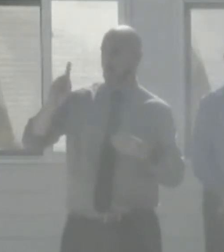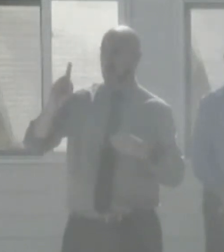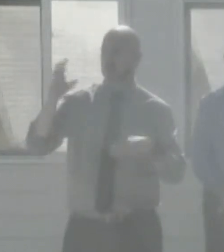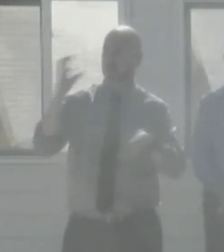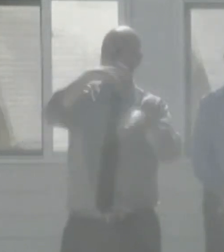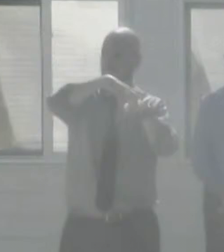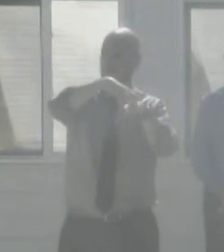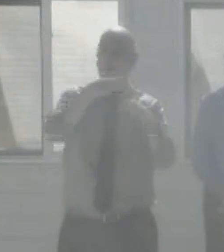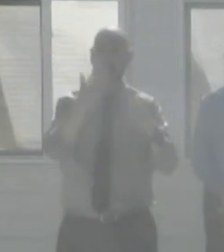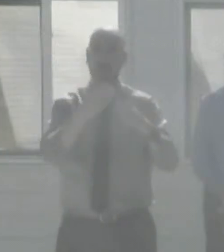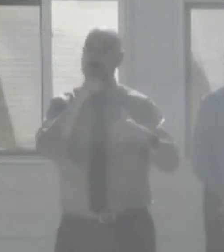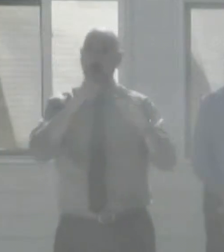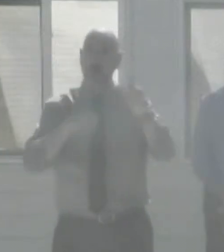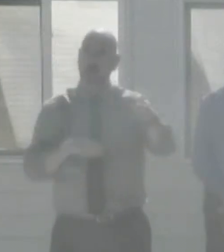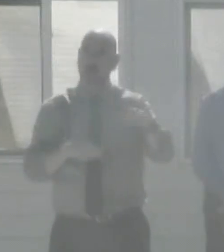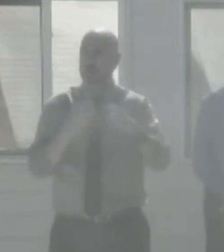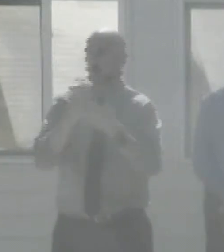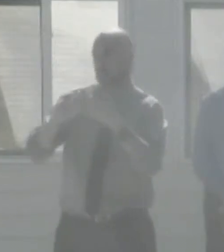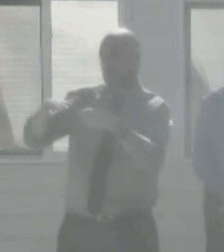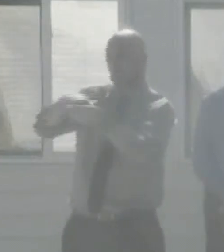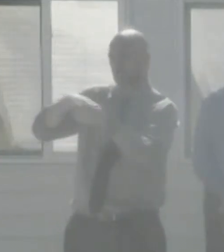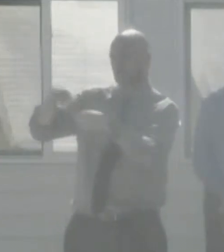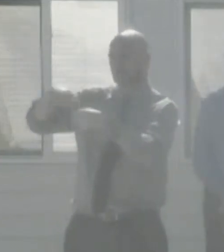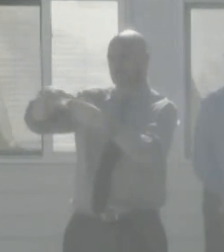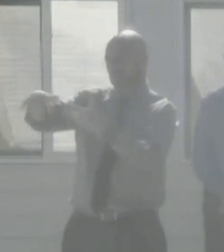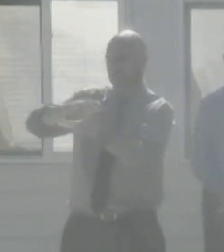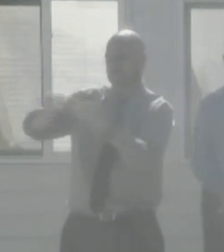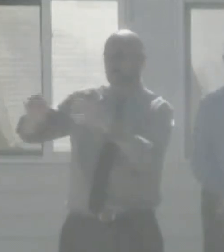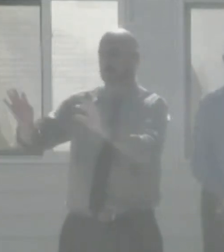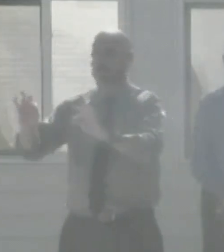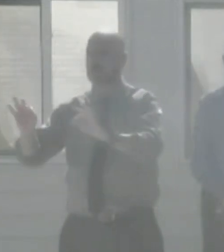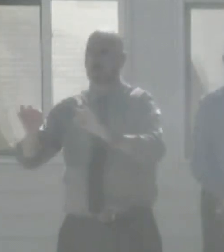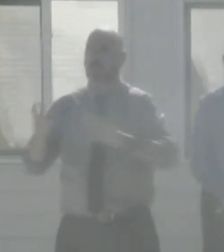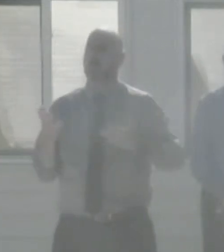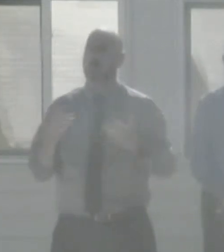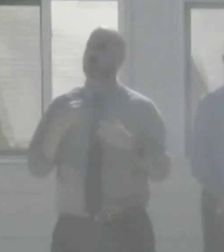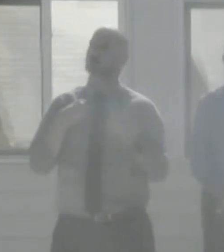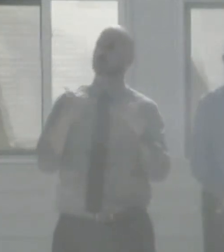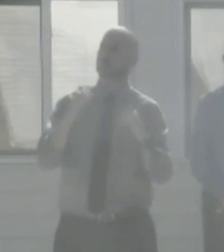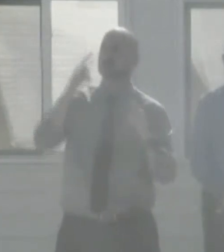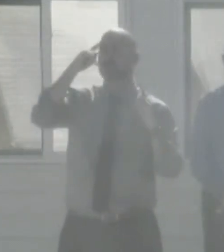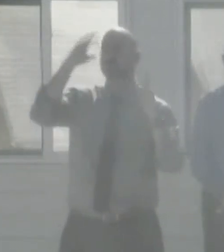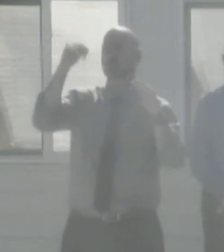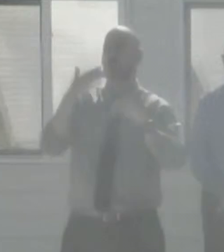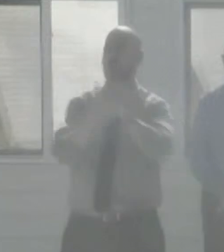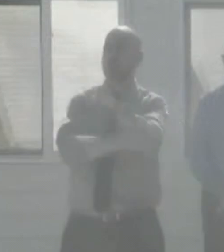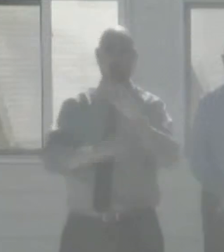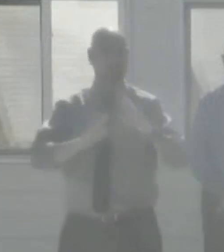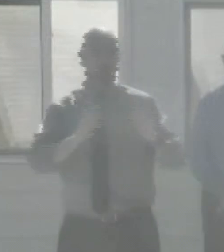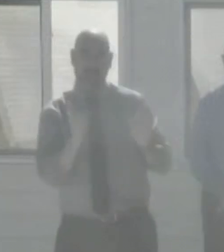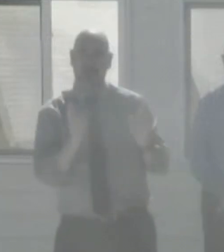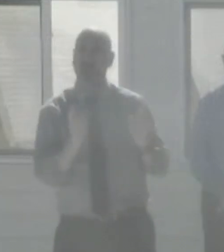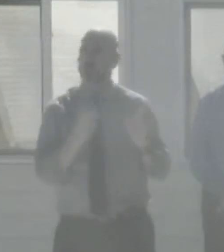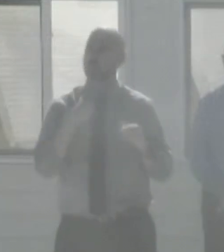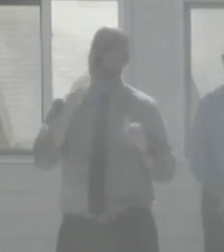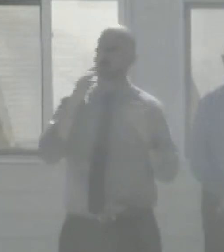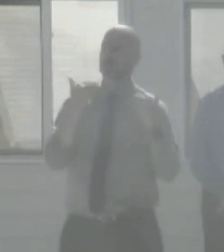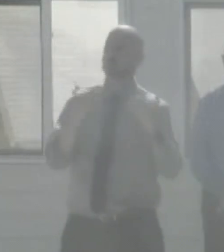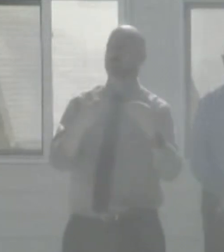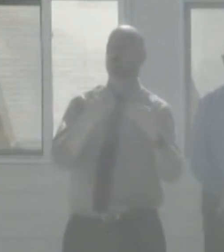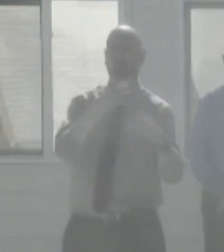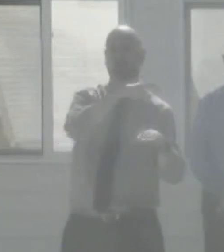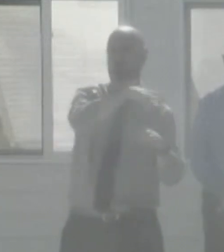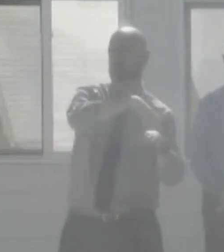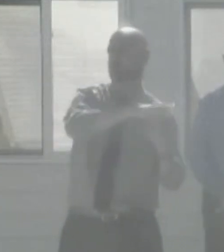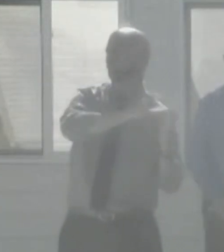on what damage. But we do anticipate when the counties are ready, rolling out some of the pods and providing some of the resources